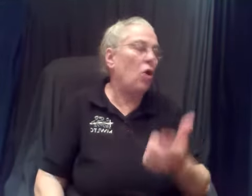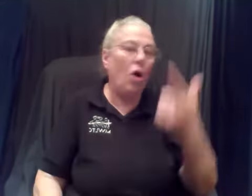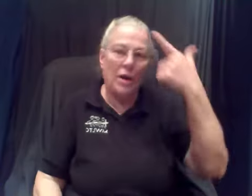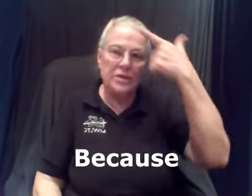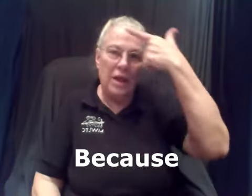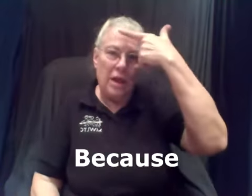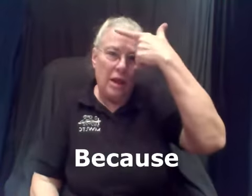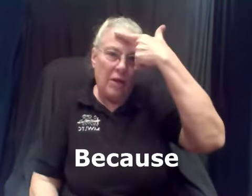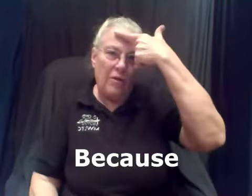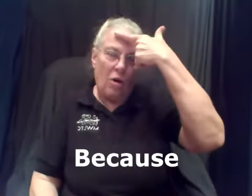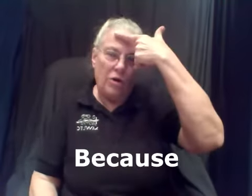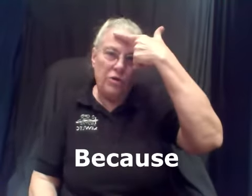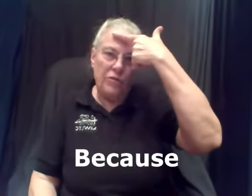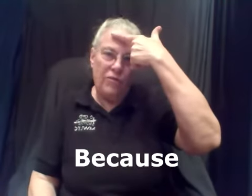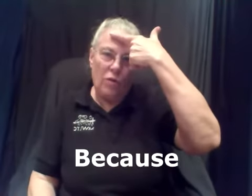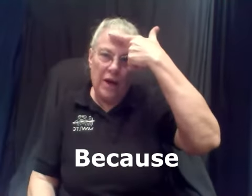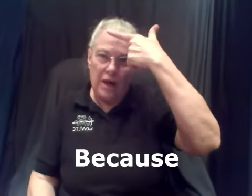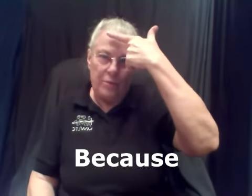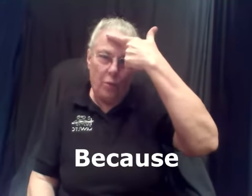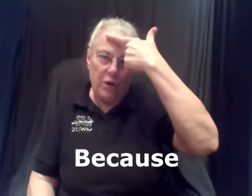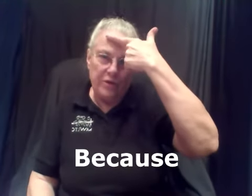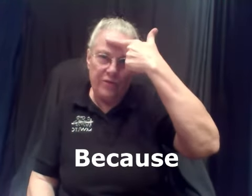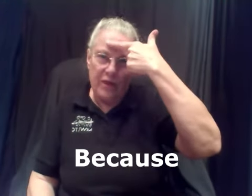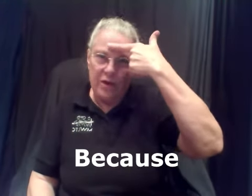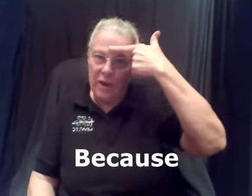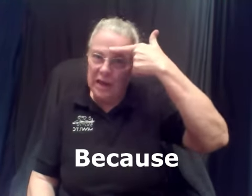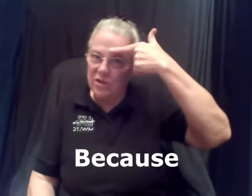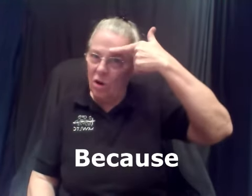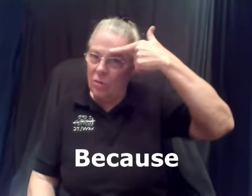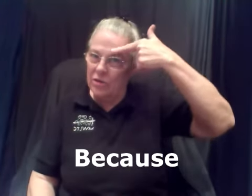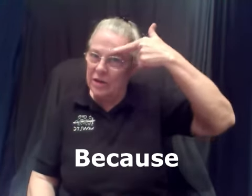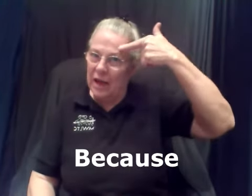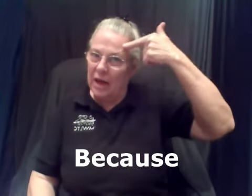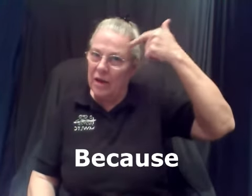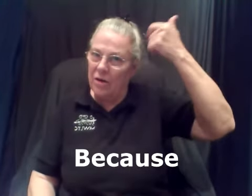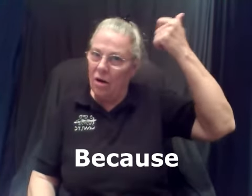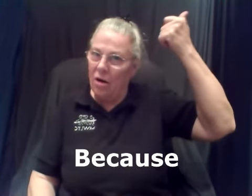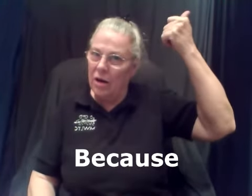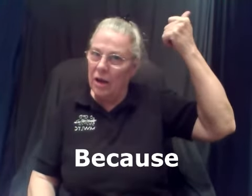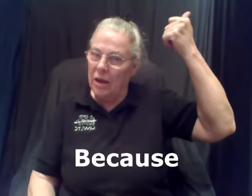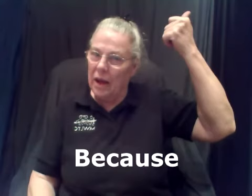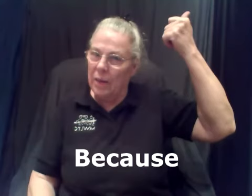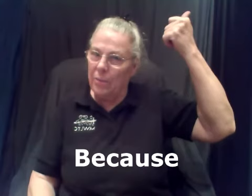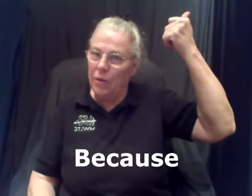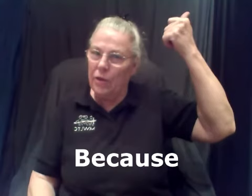Because on your forehead, pointer finger is almost like an arc and pull it away.